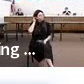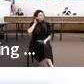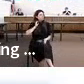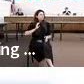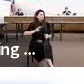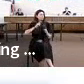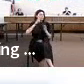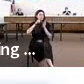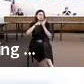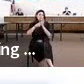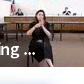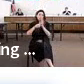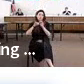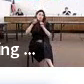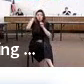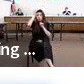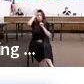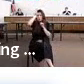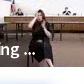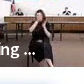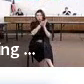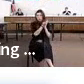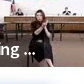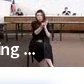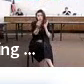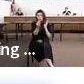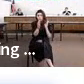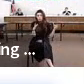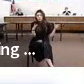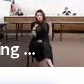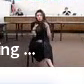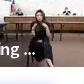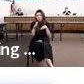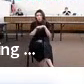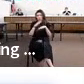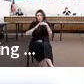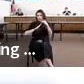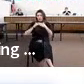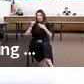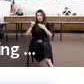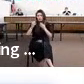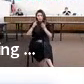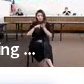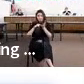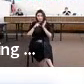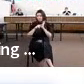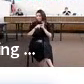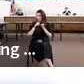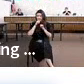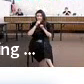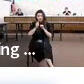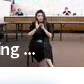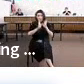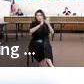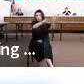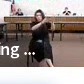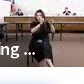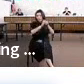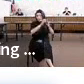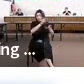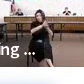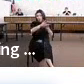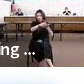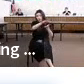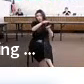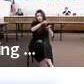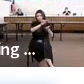is also adjacent to the building. And so we're not going to have a trash enclosure that is out in the parking lot. It really keeps things neat and tidy